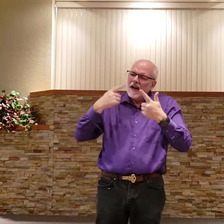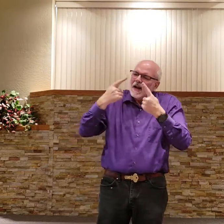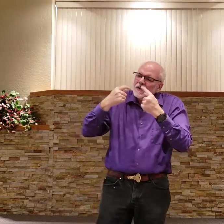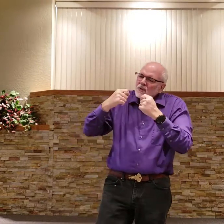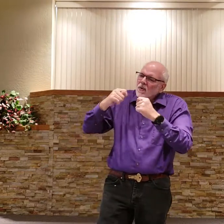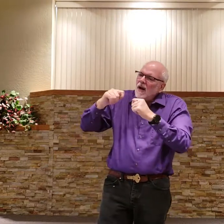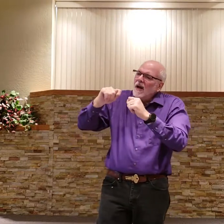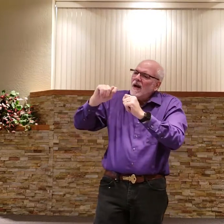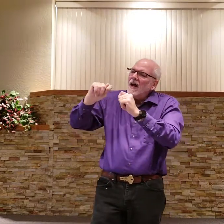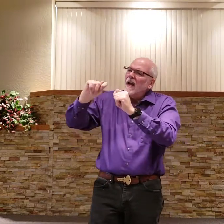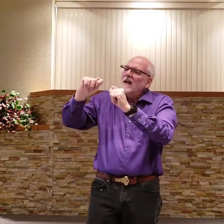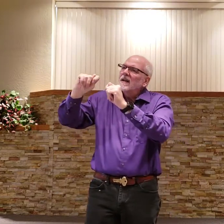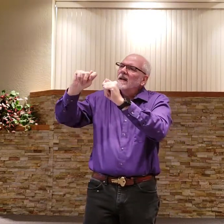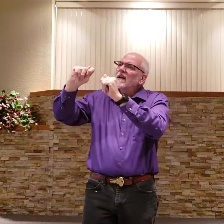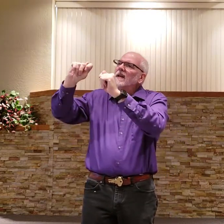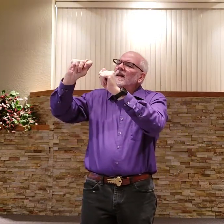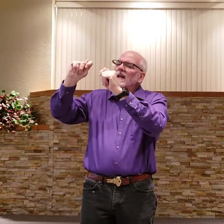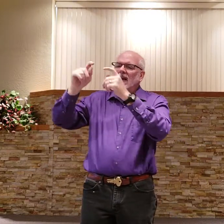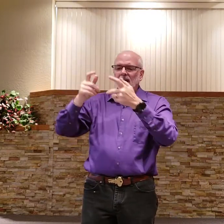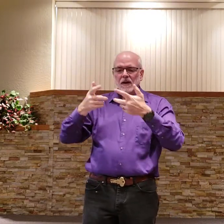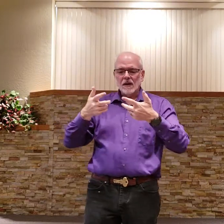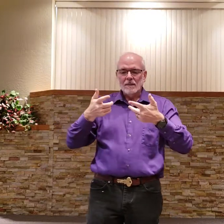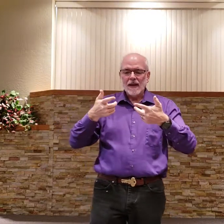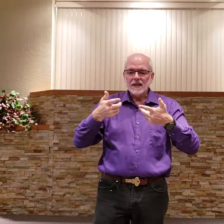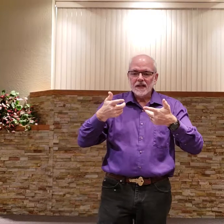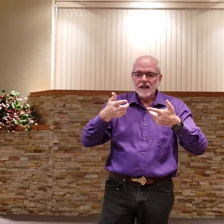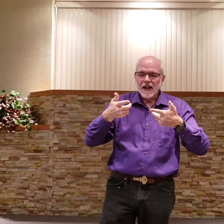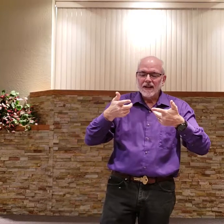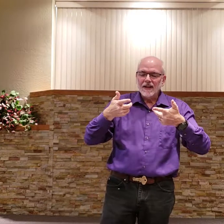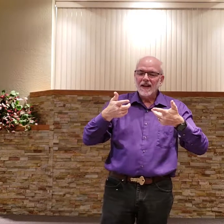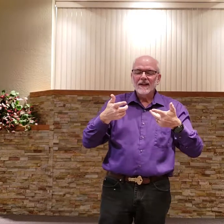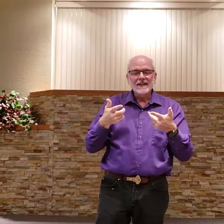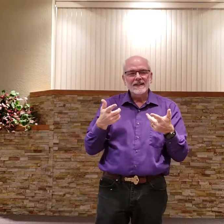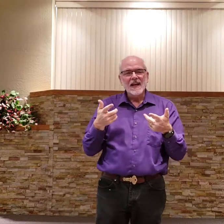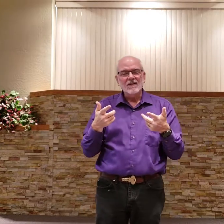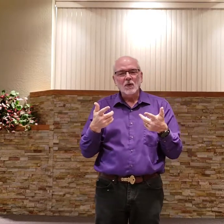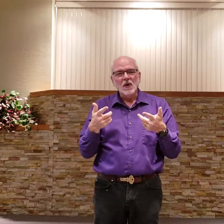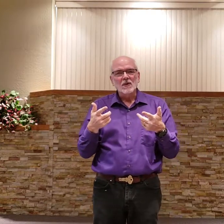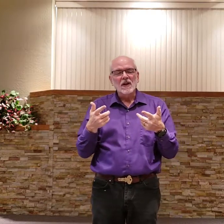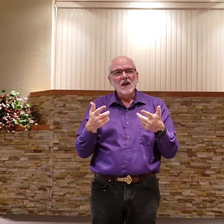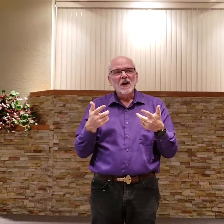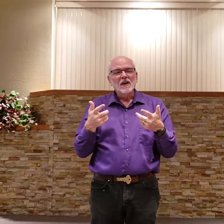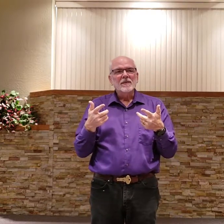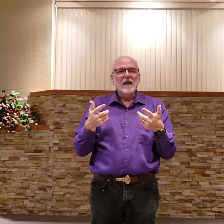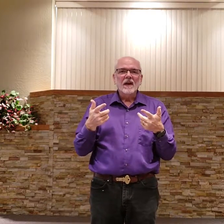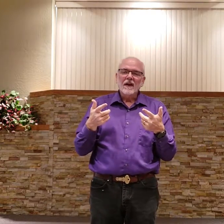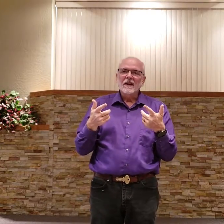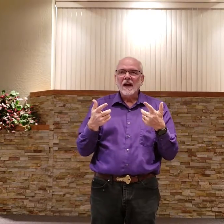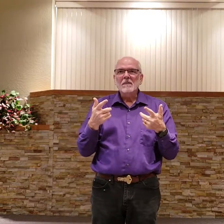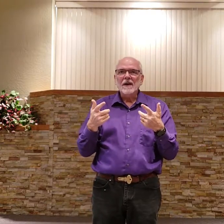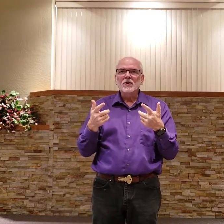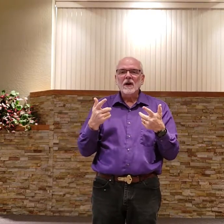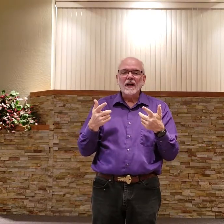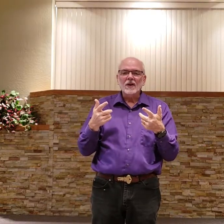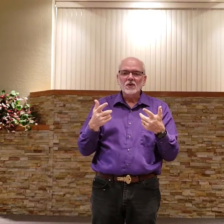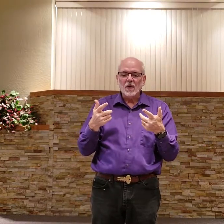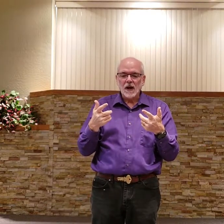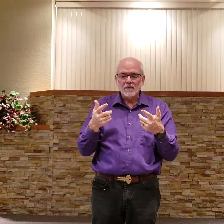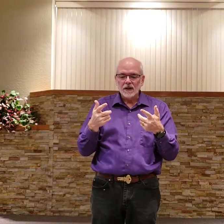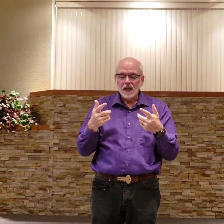I tried. Make it. And this is kind of one of those. I'm not even sure how to describe this.